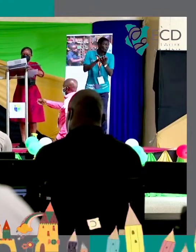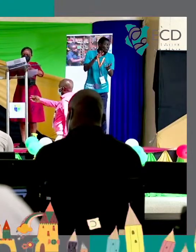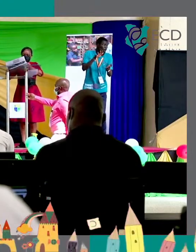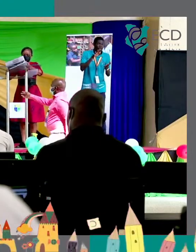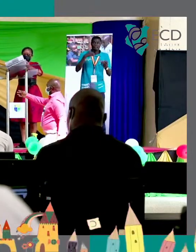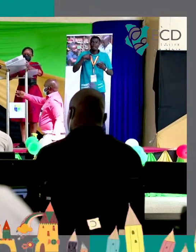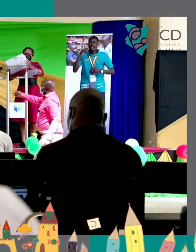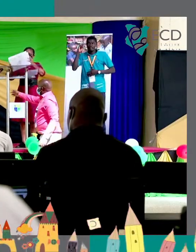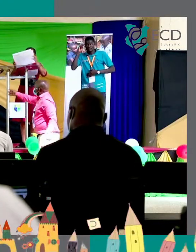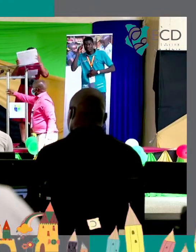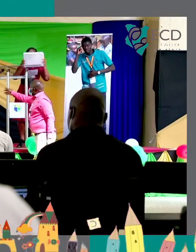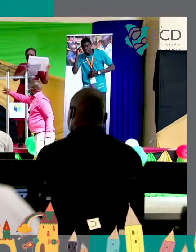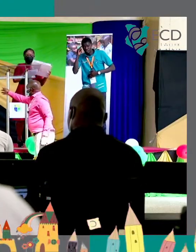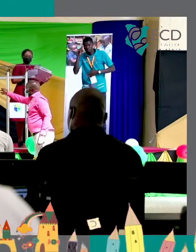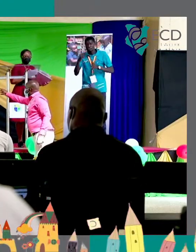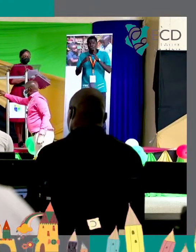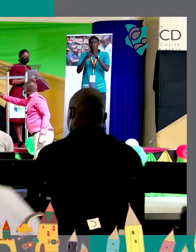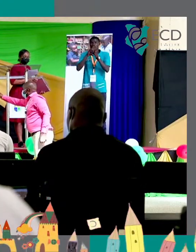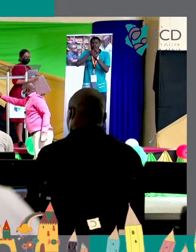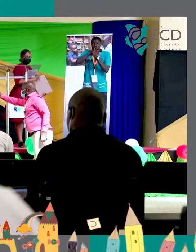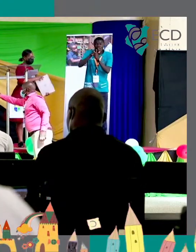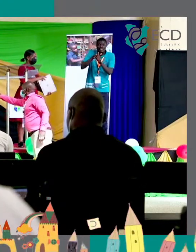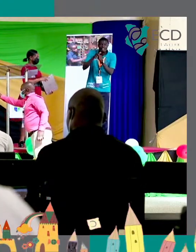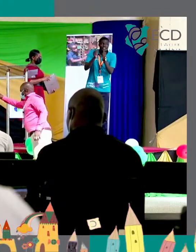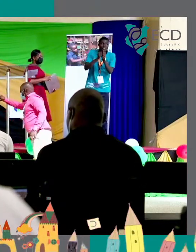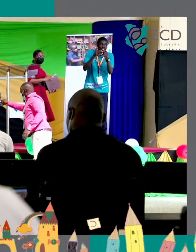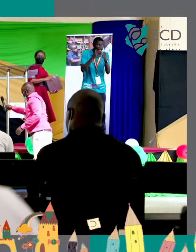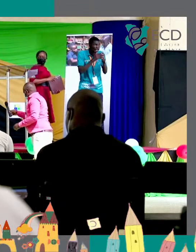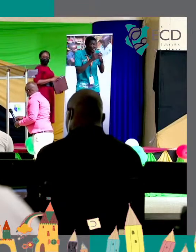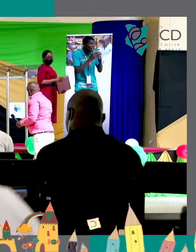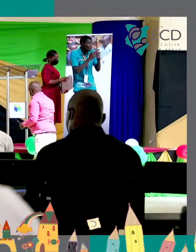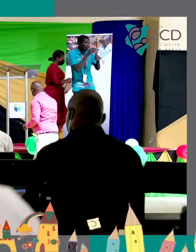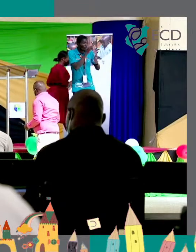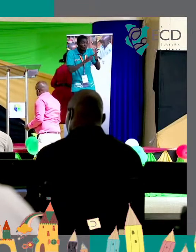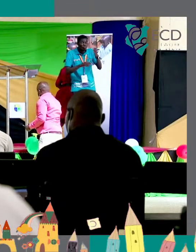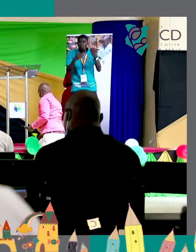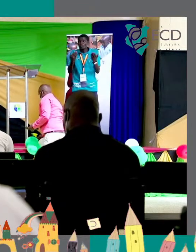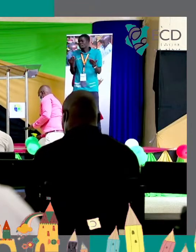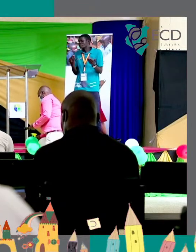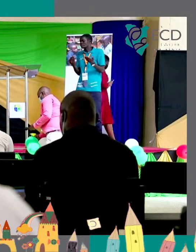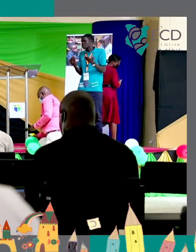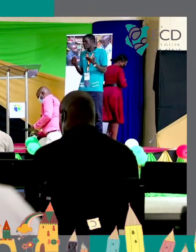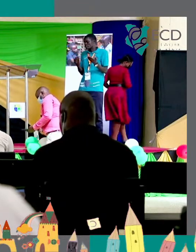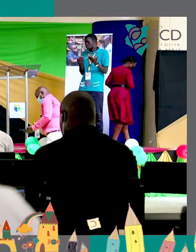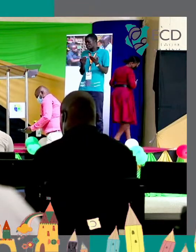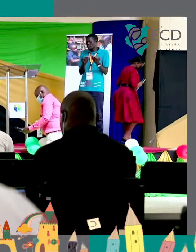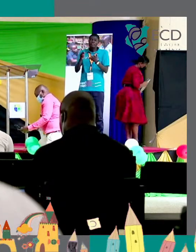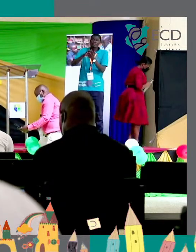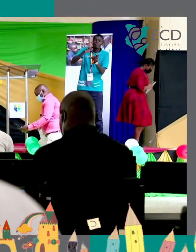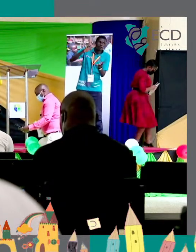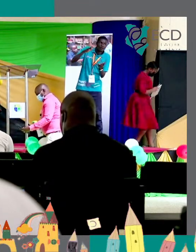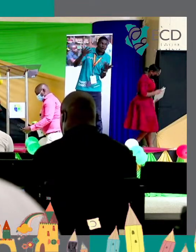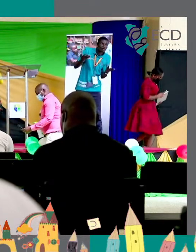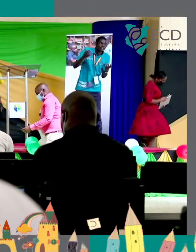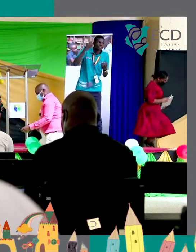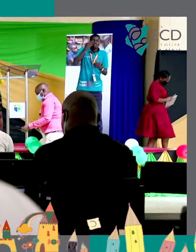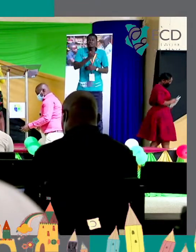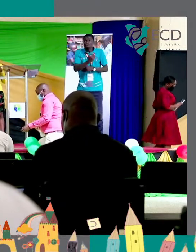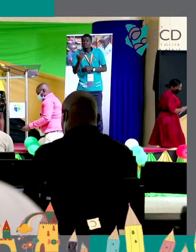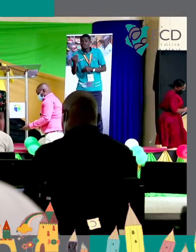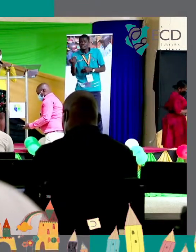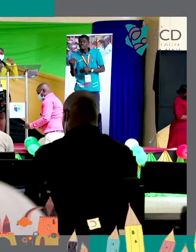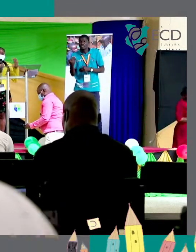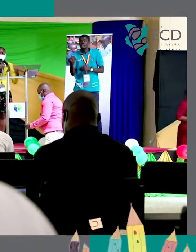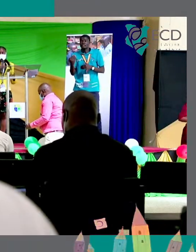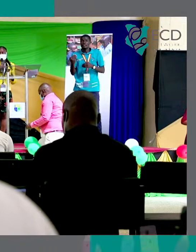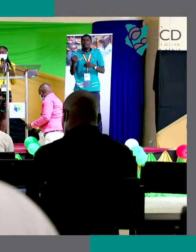just reflecting on COVID-19 and what it's brought, especially for children, and